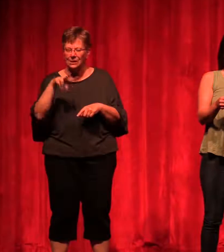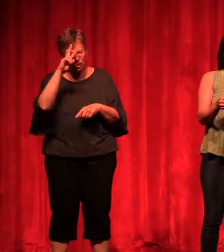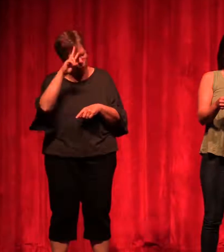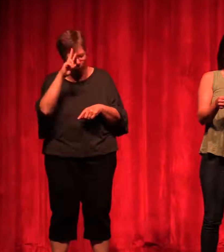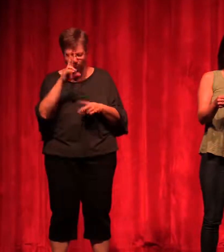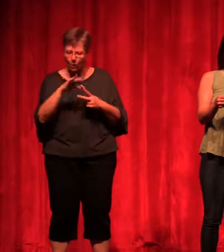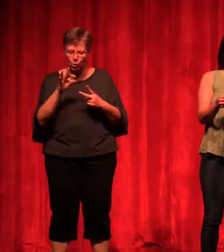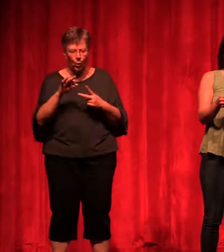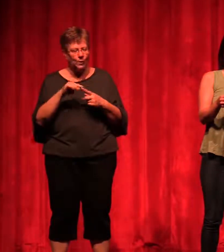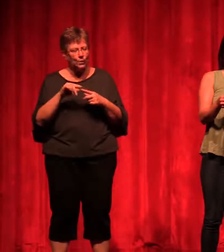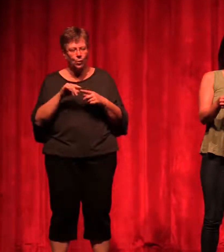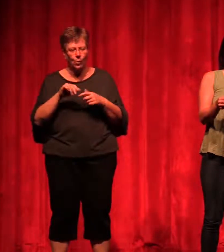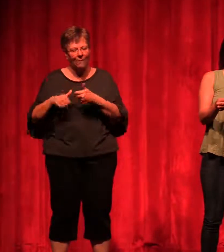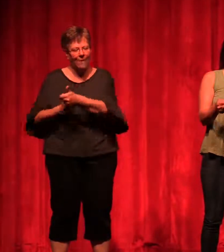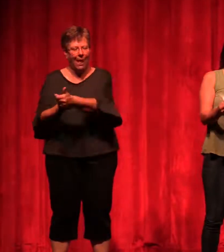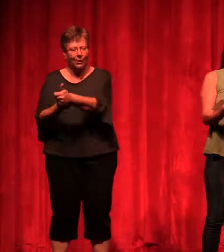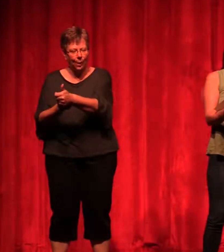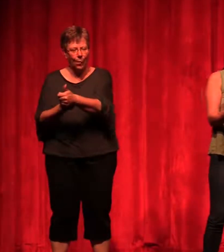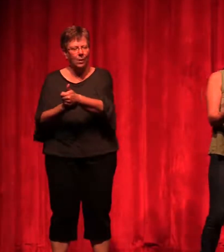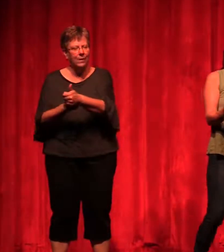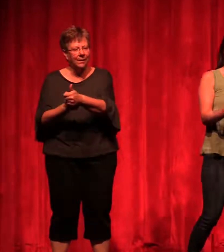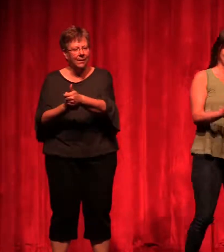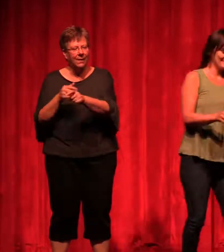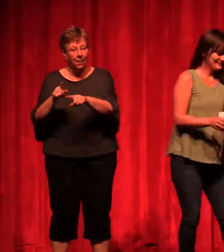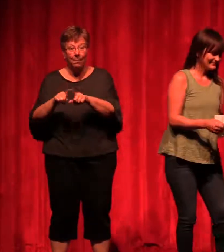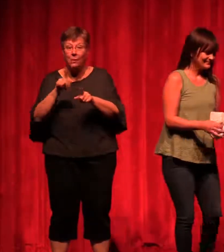for a man was the best life decision I ever made.